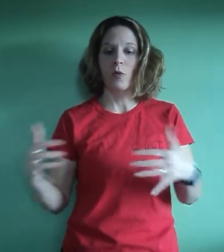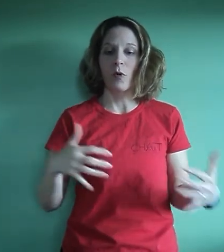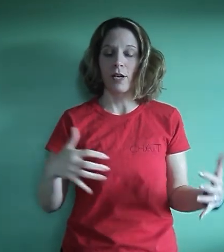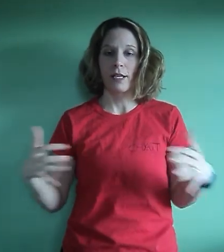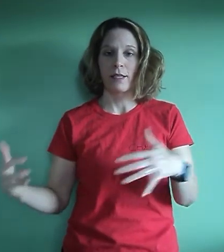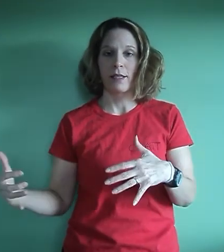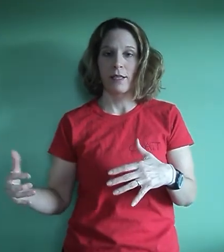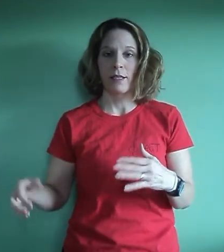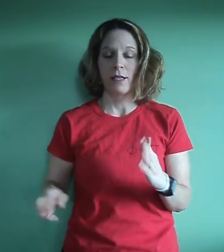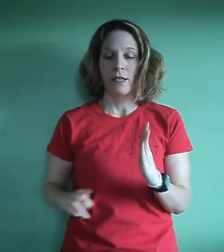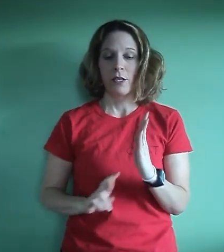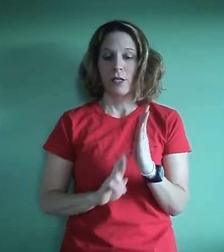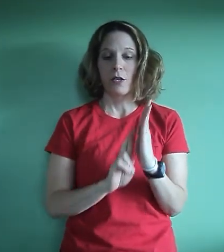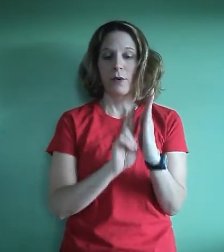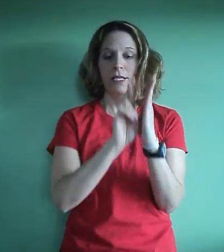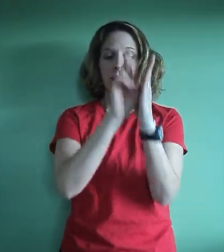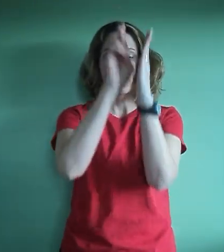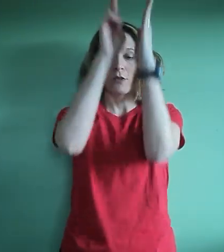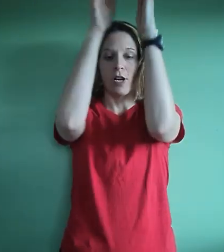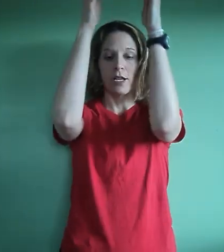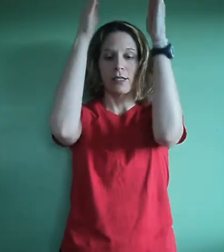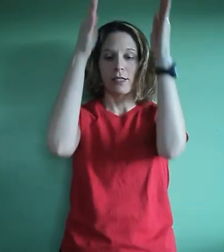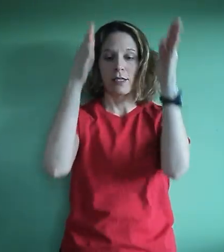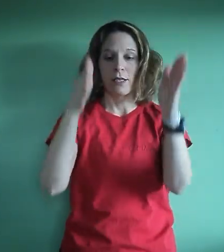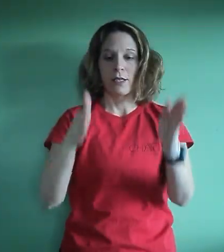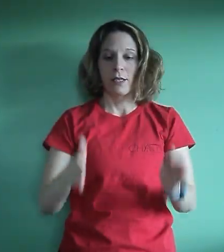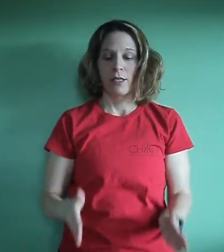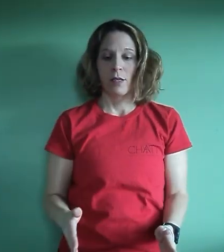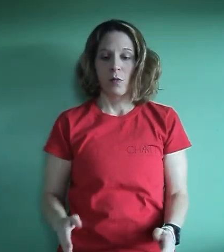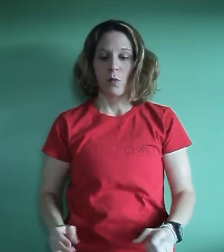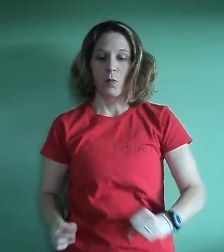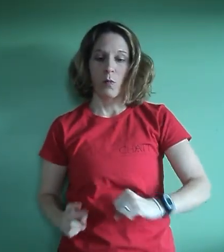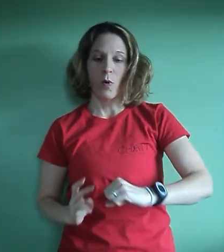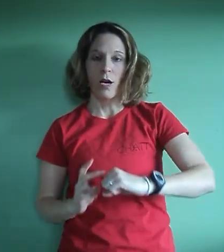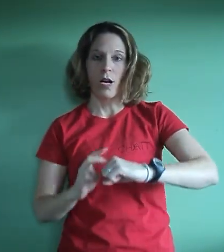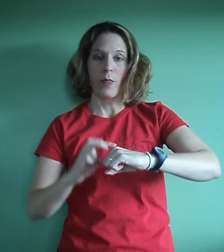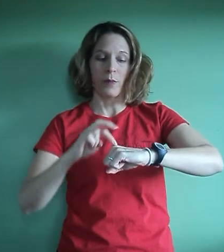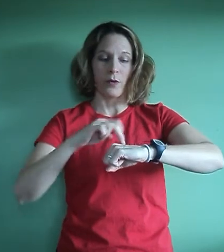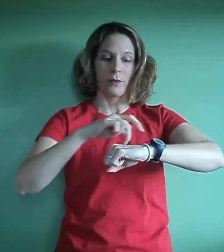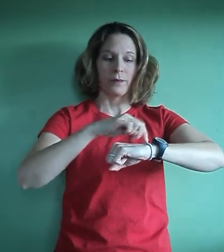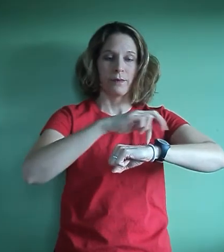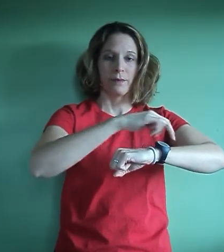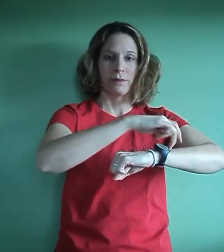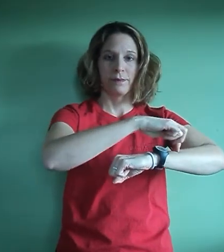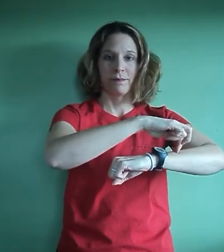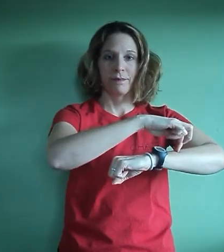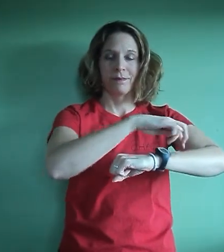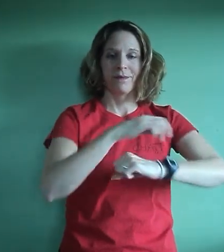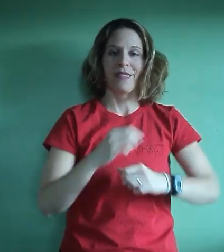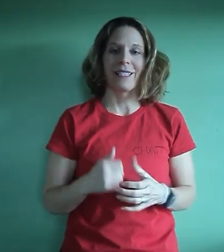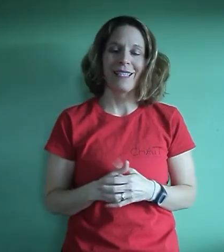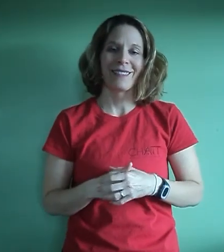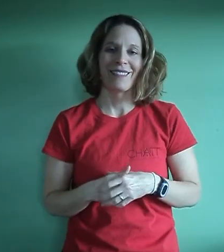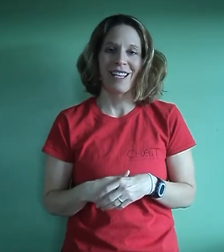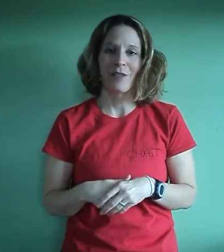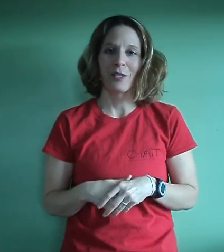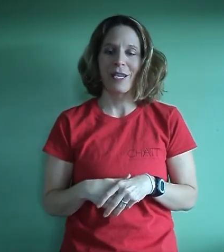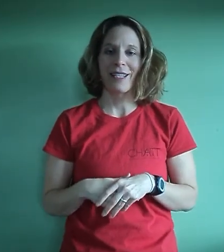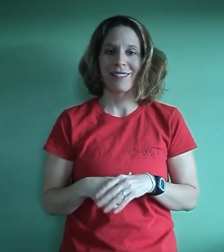War, U.S. astronauts walk on the moon. That's it. Have a good week.